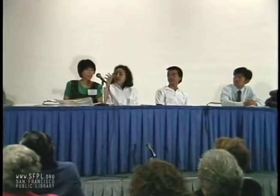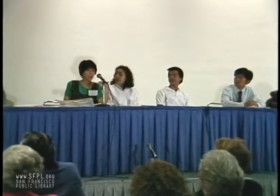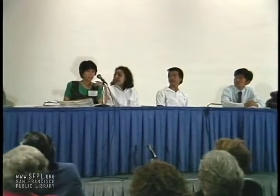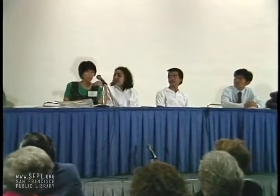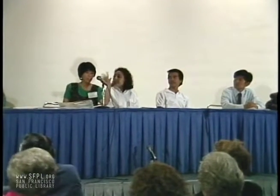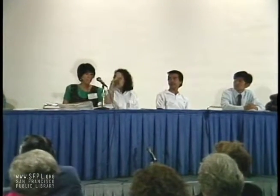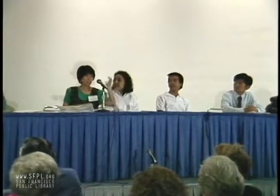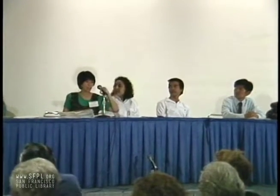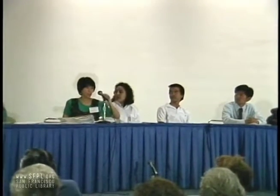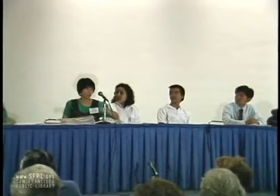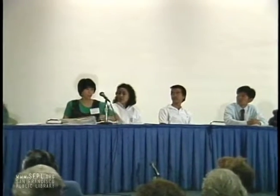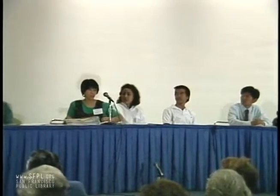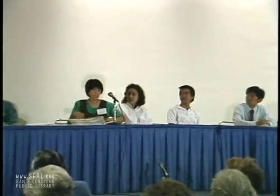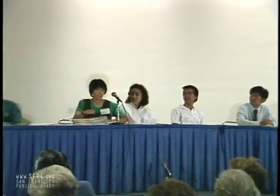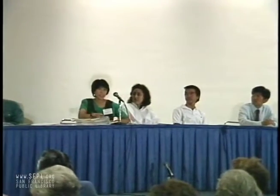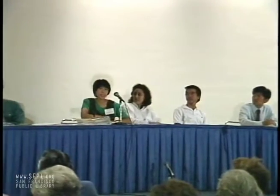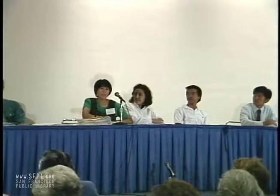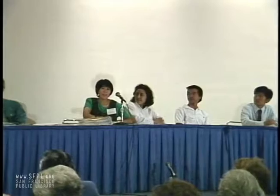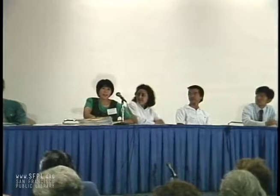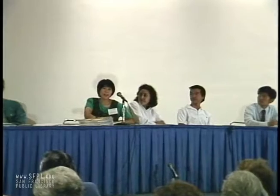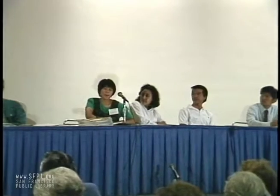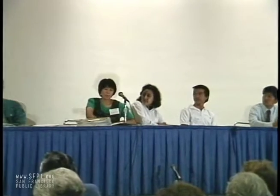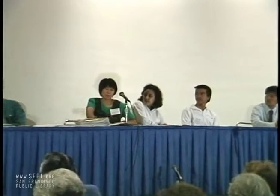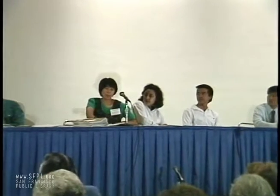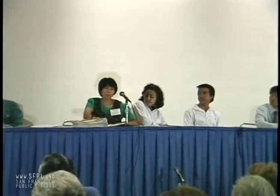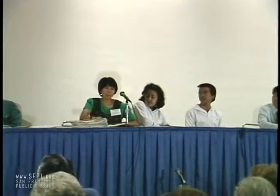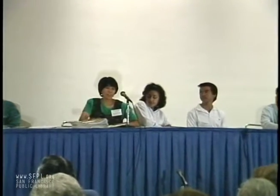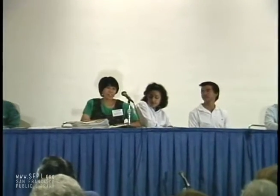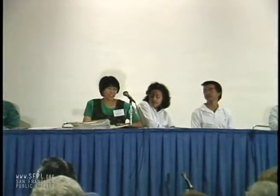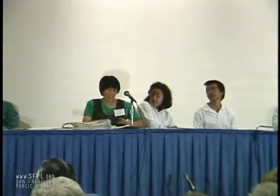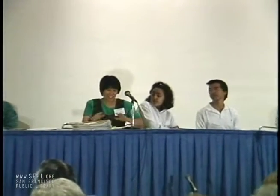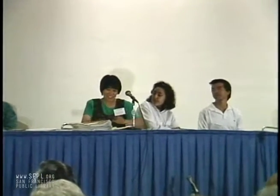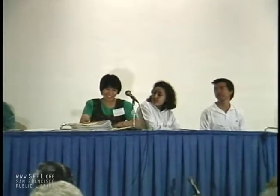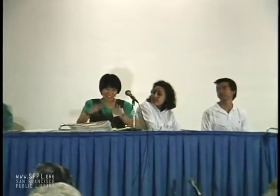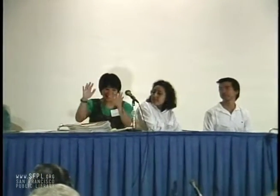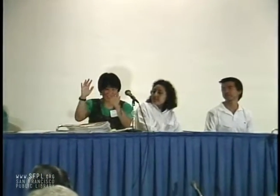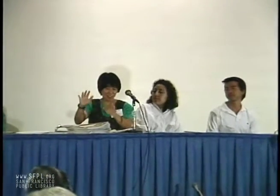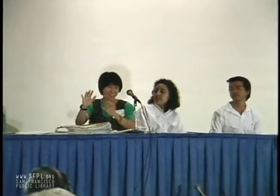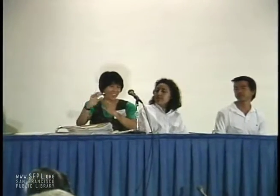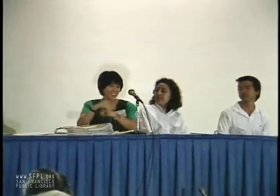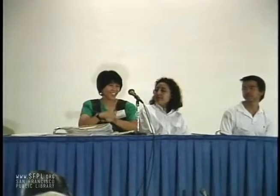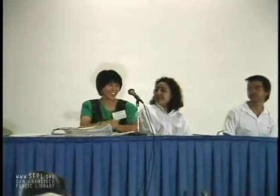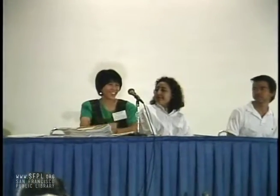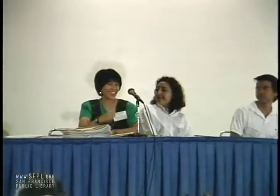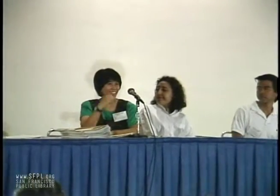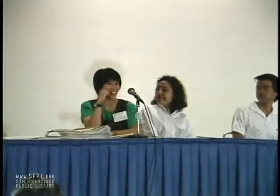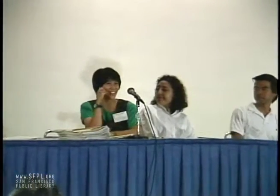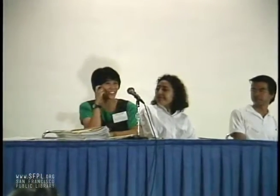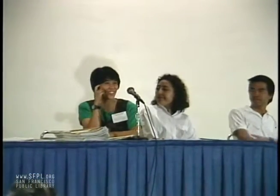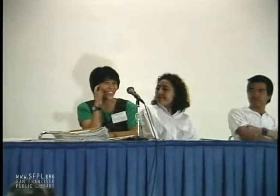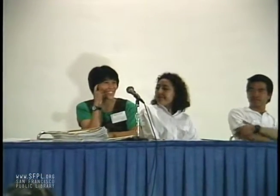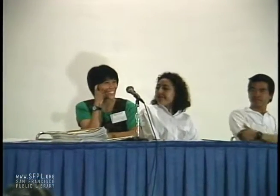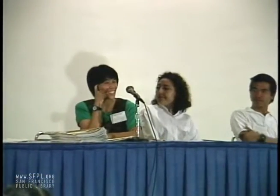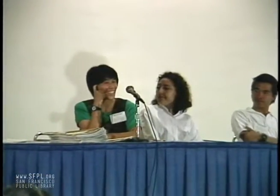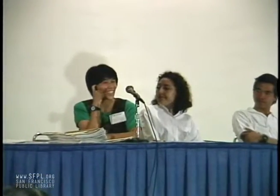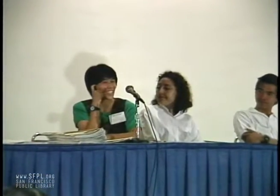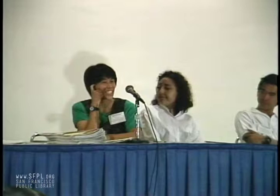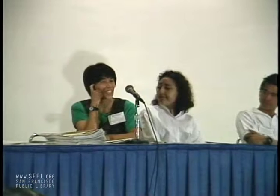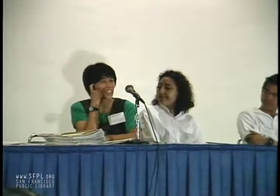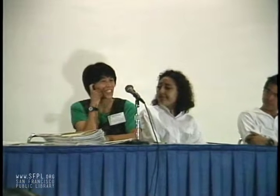me know and I'll try to raise my voice. What I'd like to do, actually I had everything prepared as of last night, and then coming in this